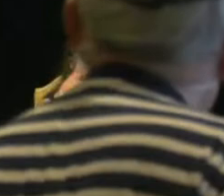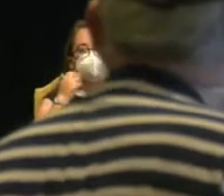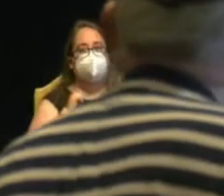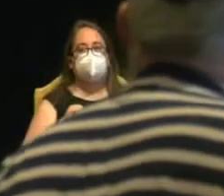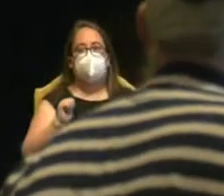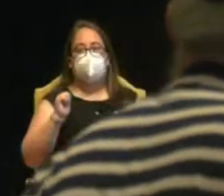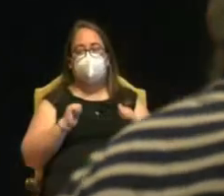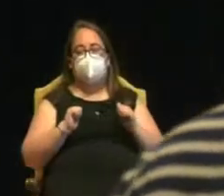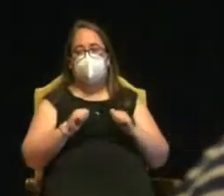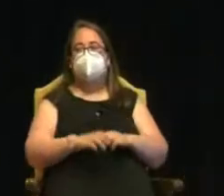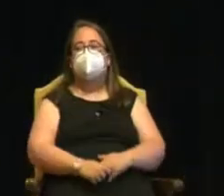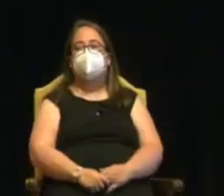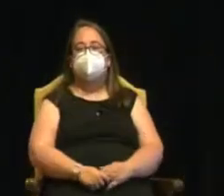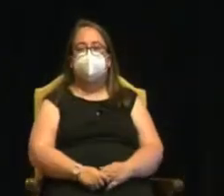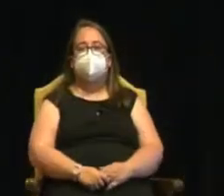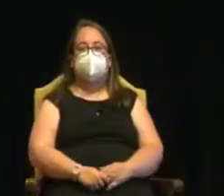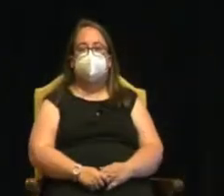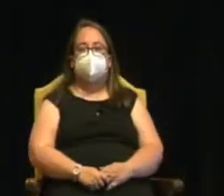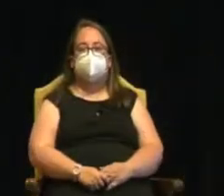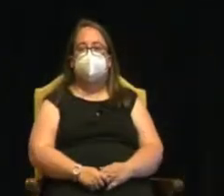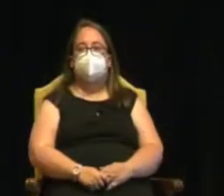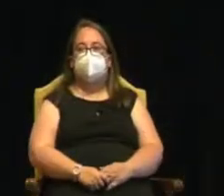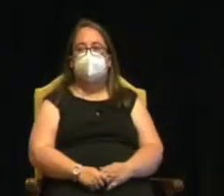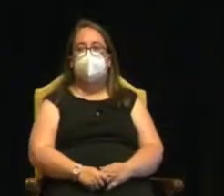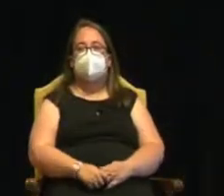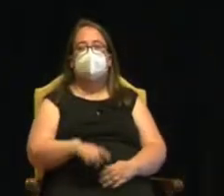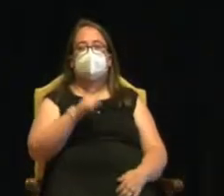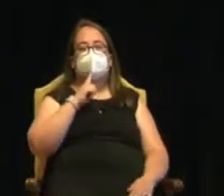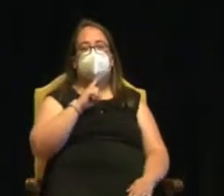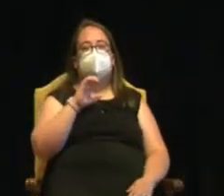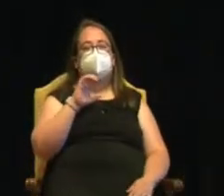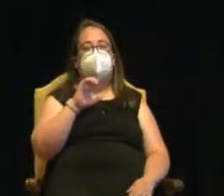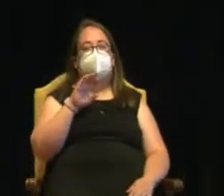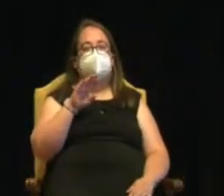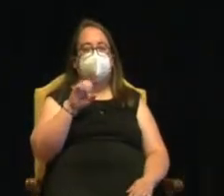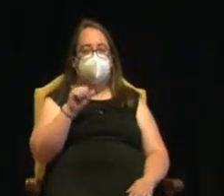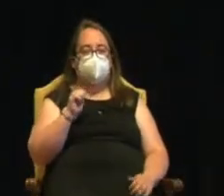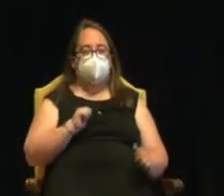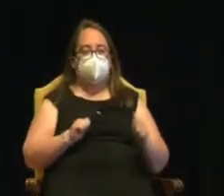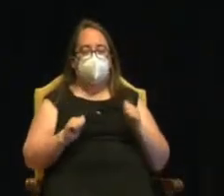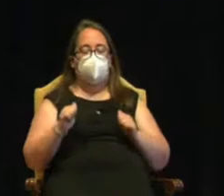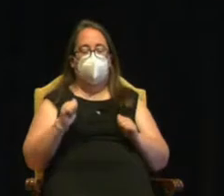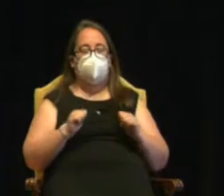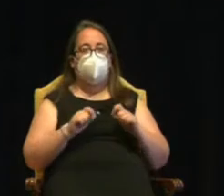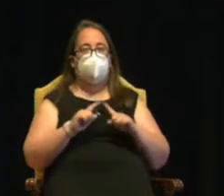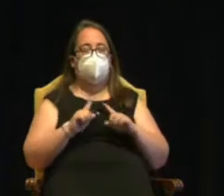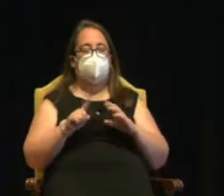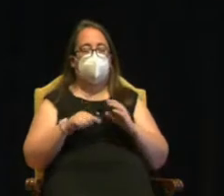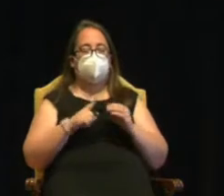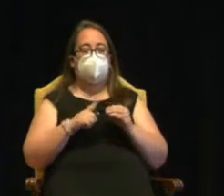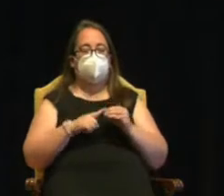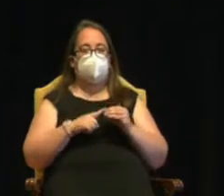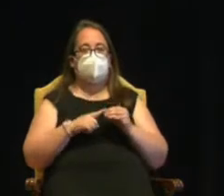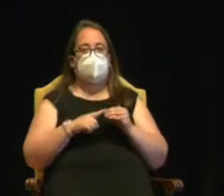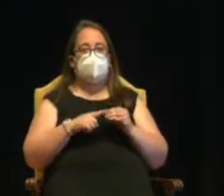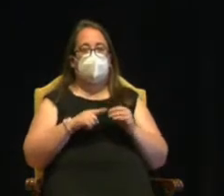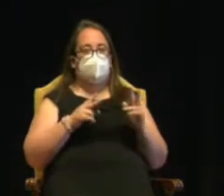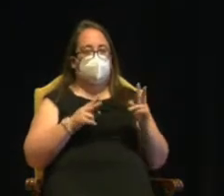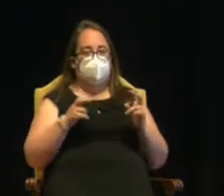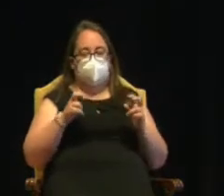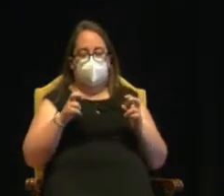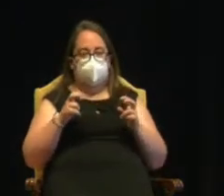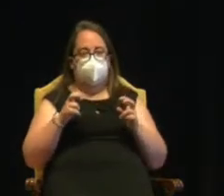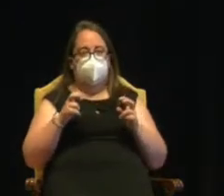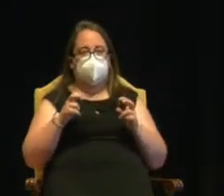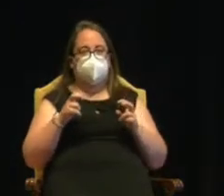show. And it's like this old school CBS show, but it's all about like exorcism and the